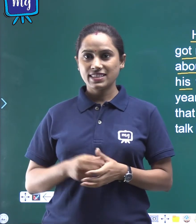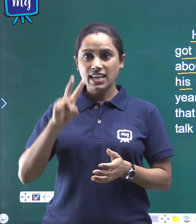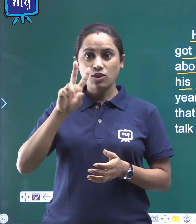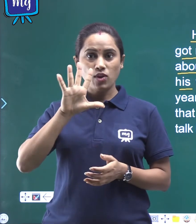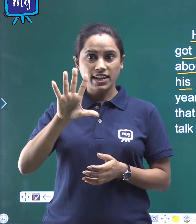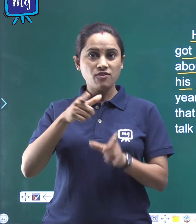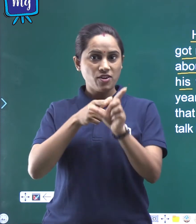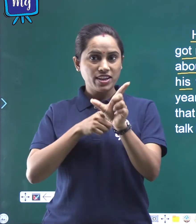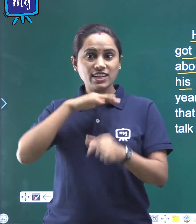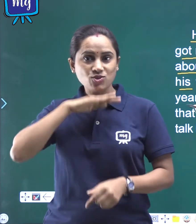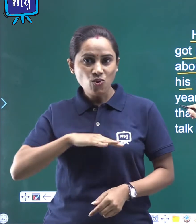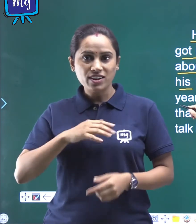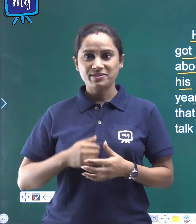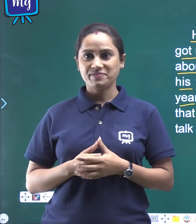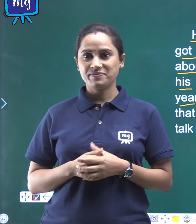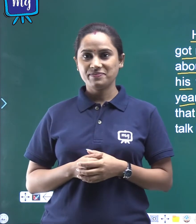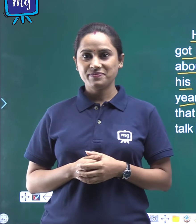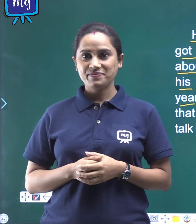25 years old.